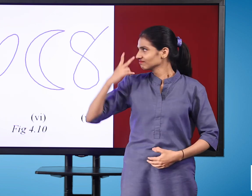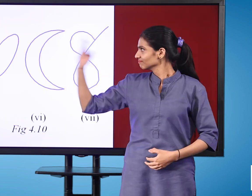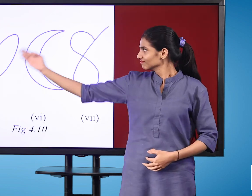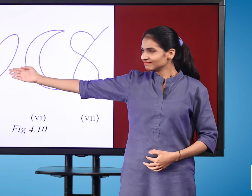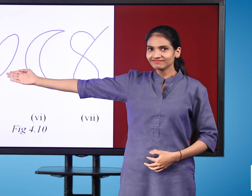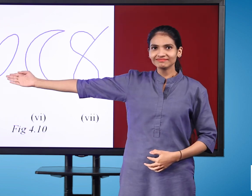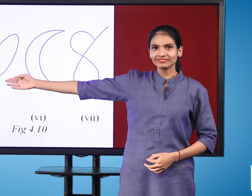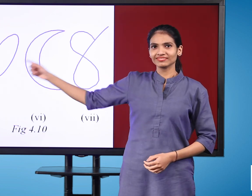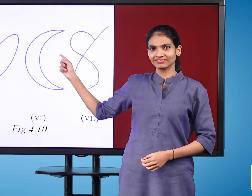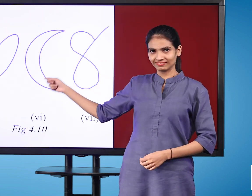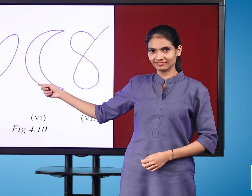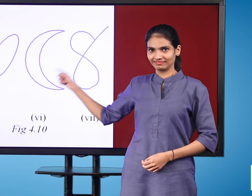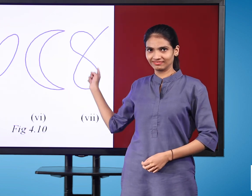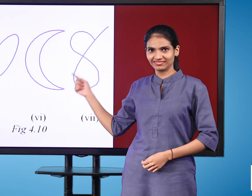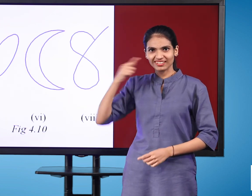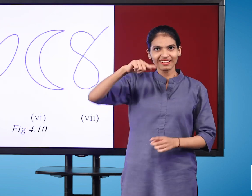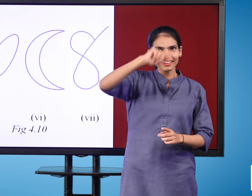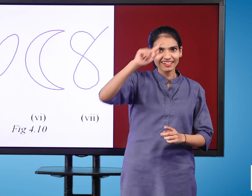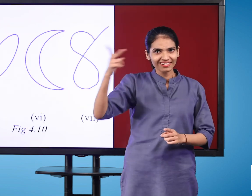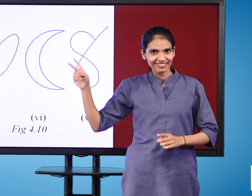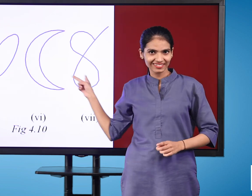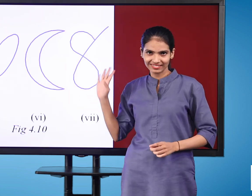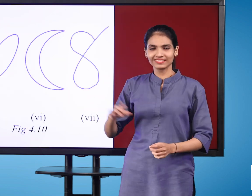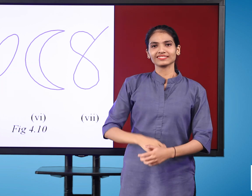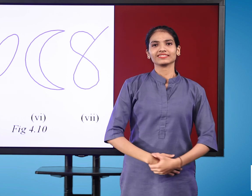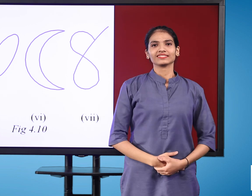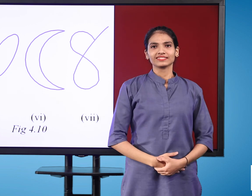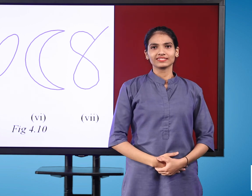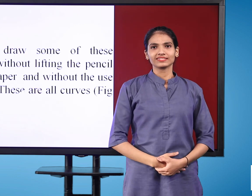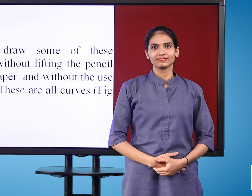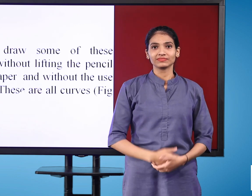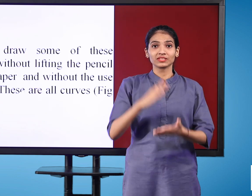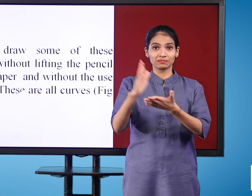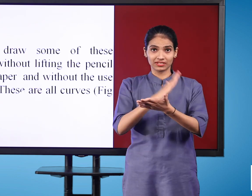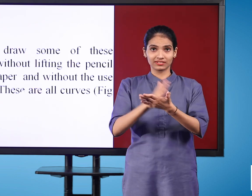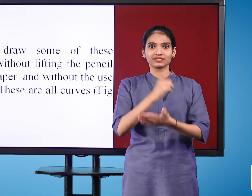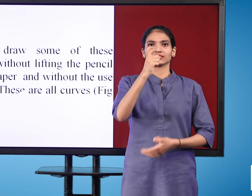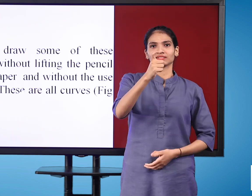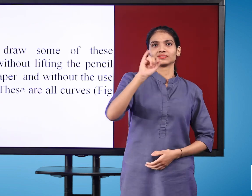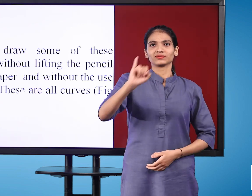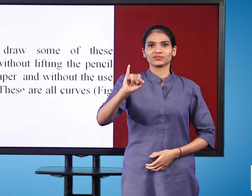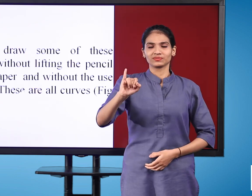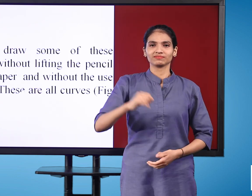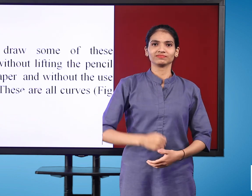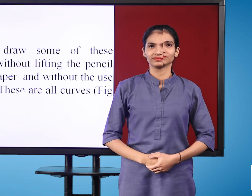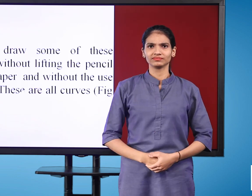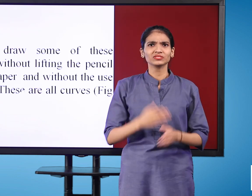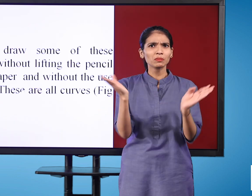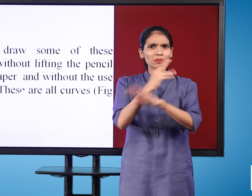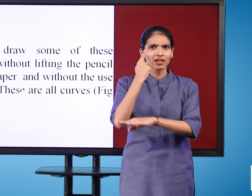Figure 4.10 given here shows 7 different shapes. Page 76. You can draw